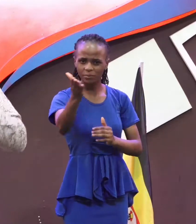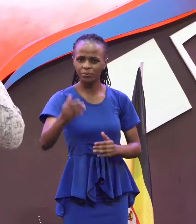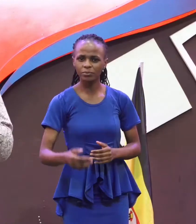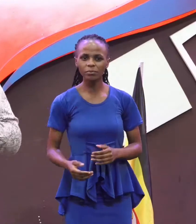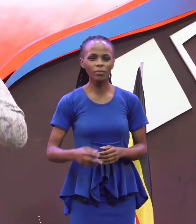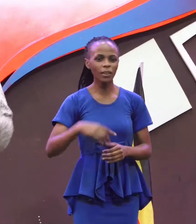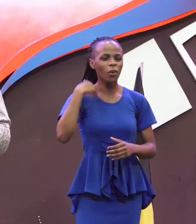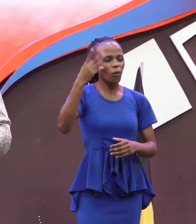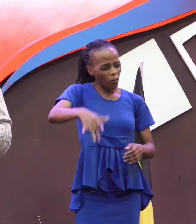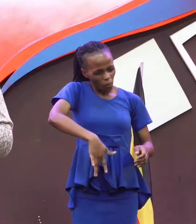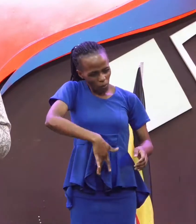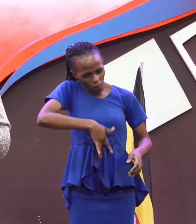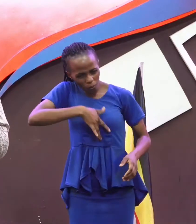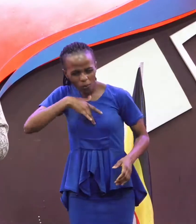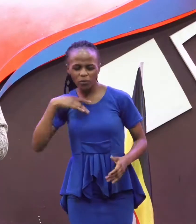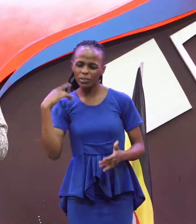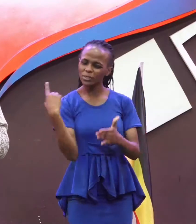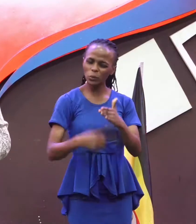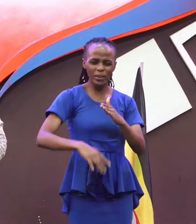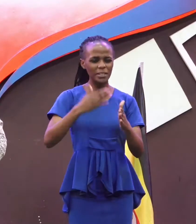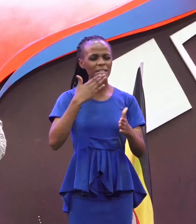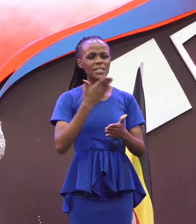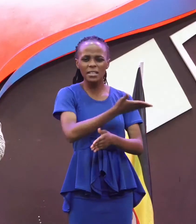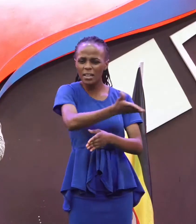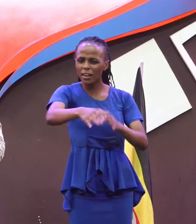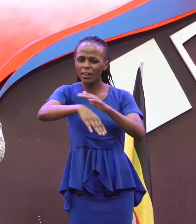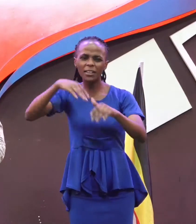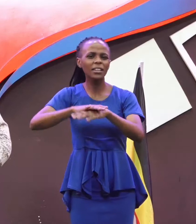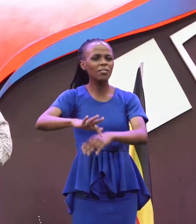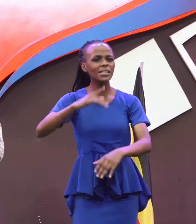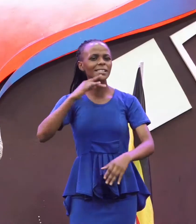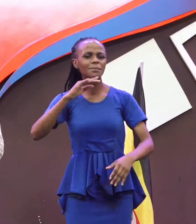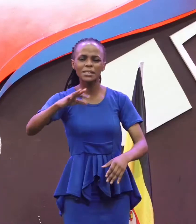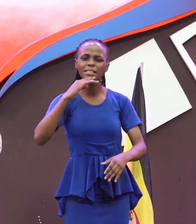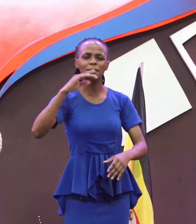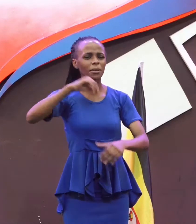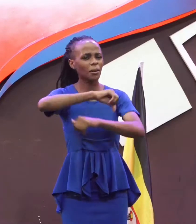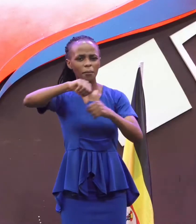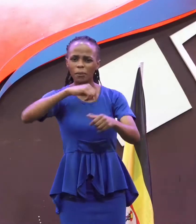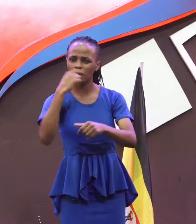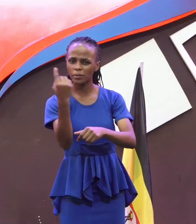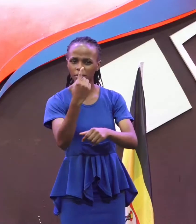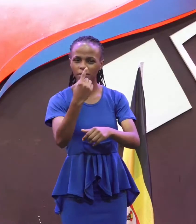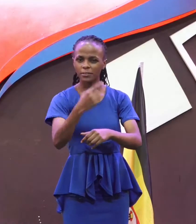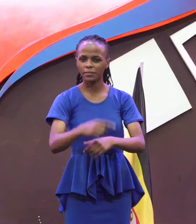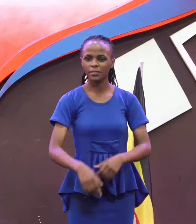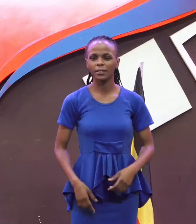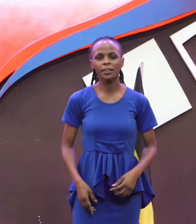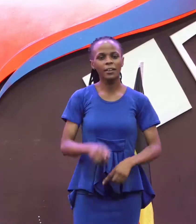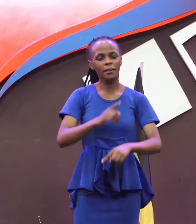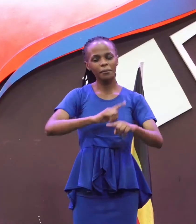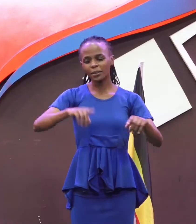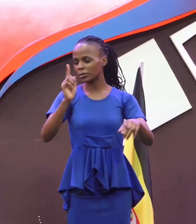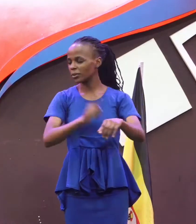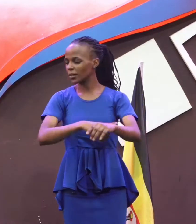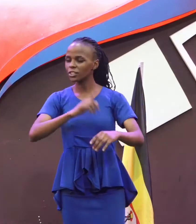of God who feels it that what it is not merely spoken about for, but